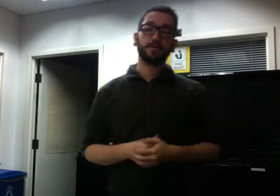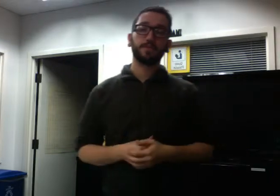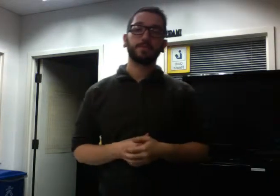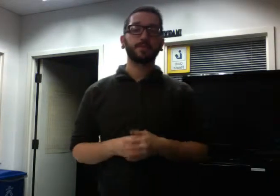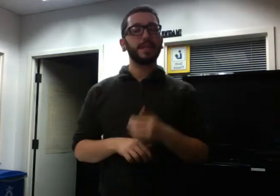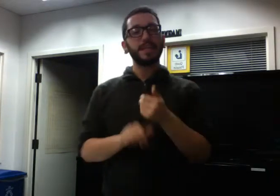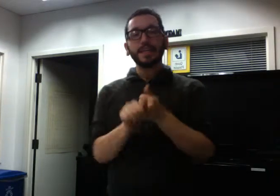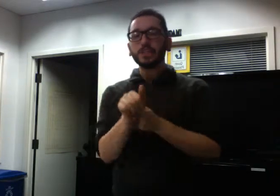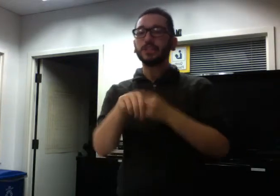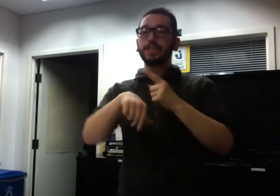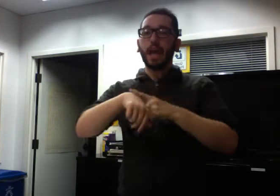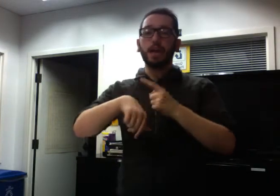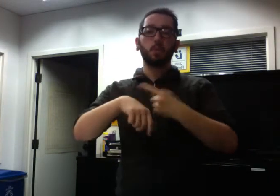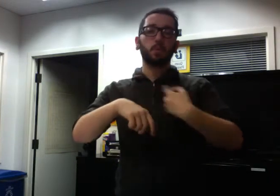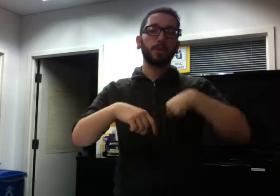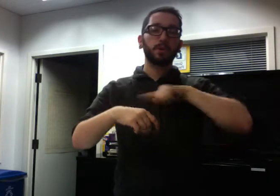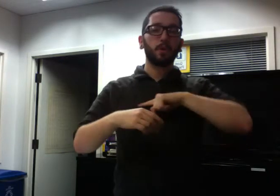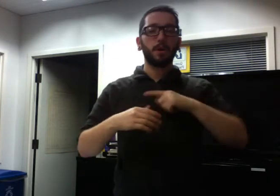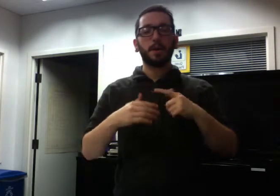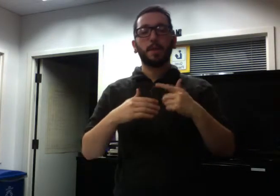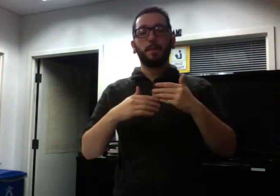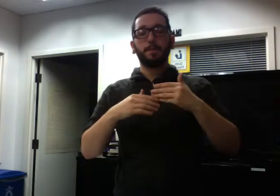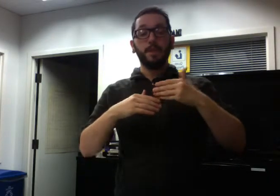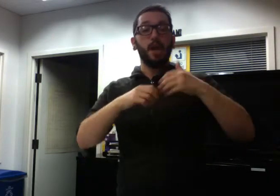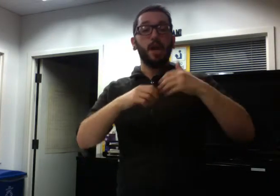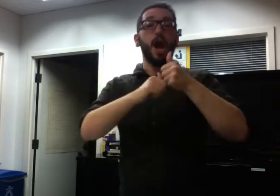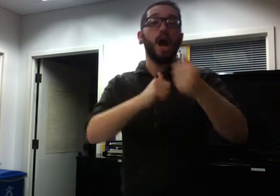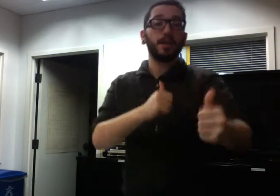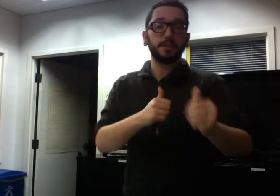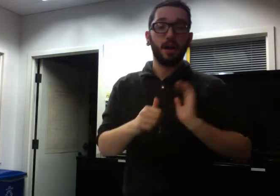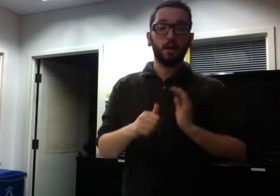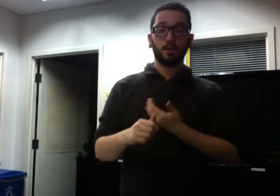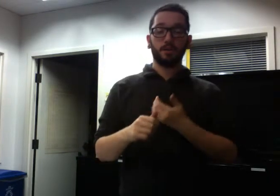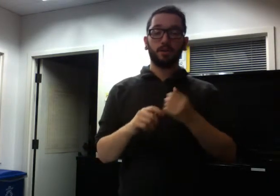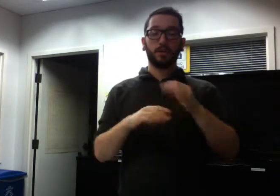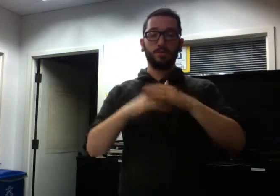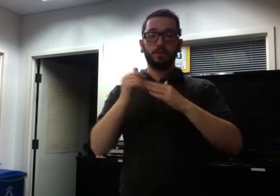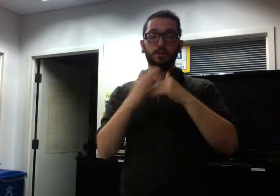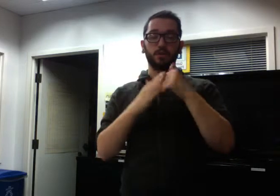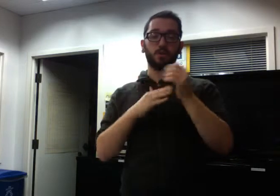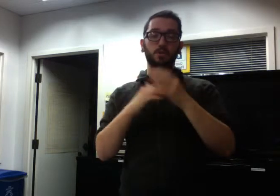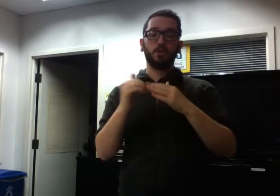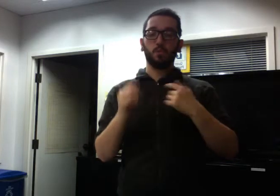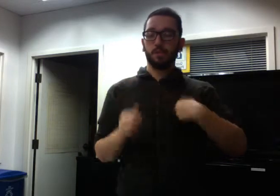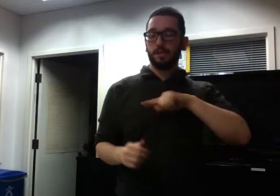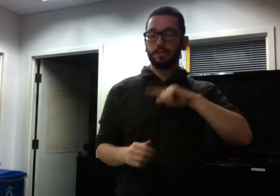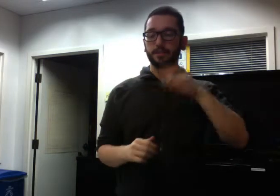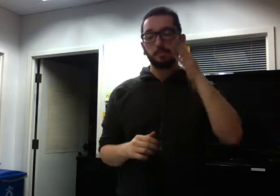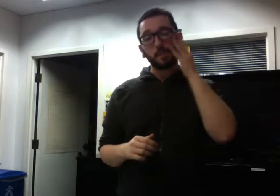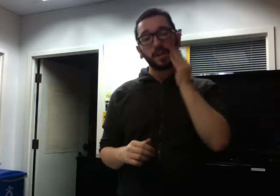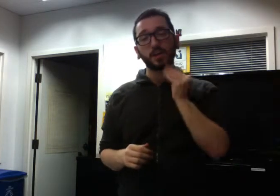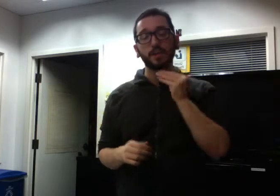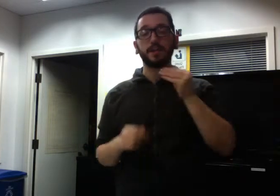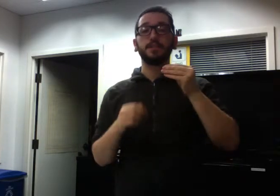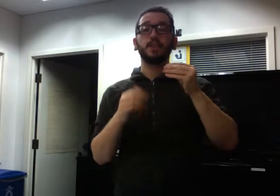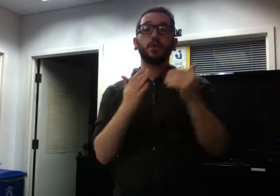we venture beyond the confines of our comfort zone, we discover new ways of being. We discover inner strength